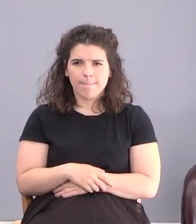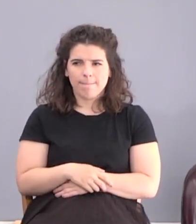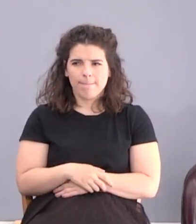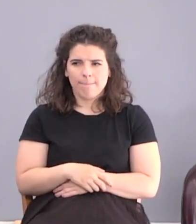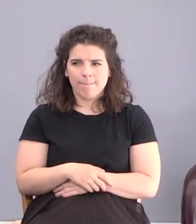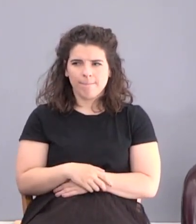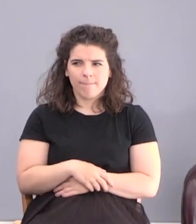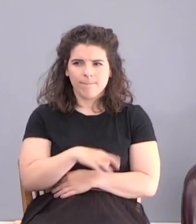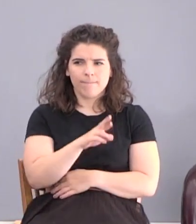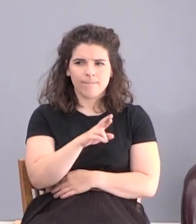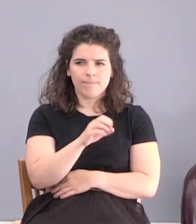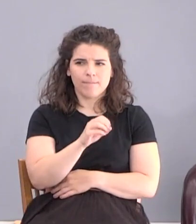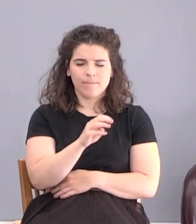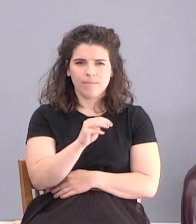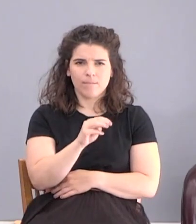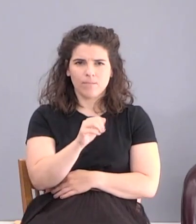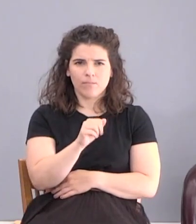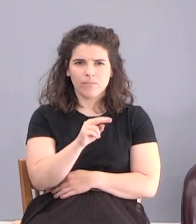let's start in verse